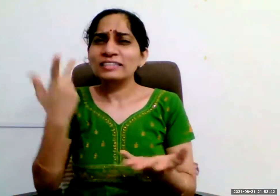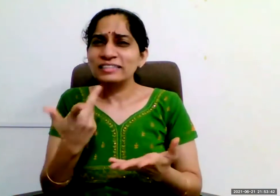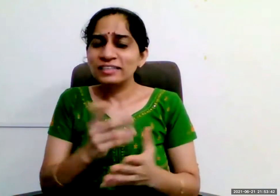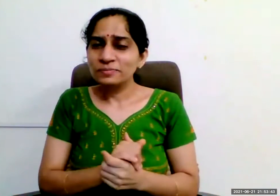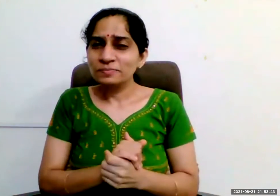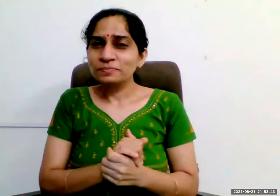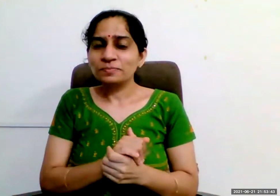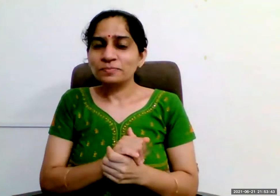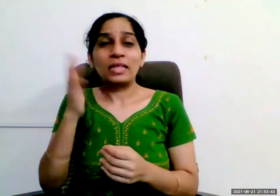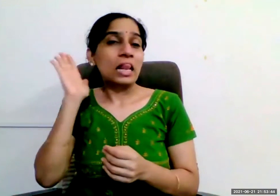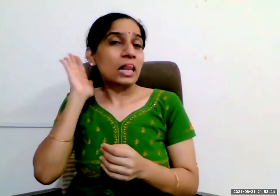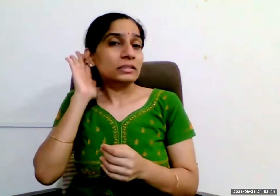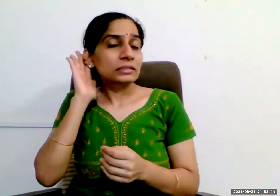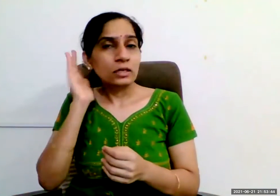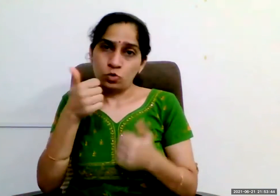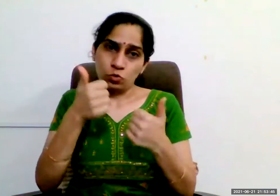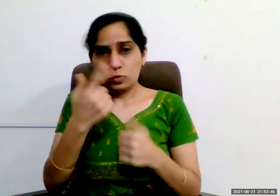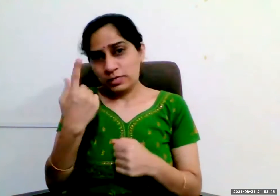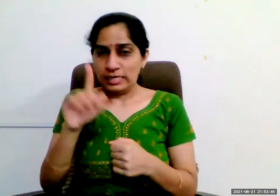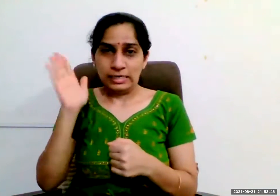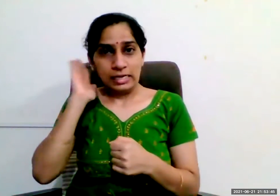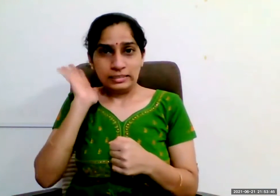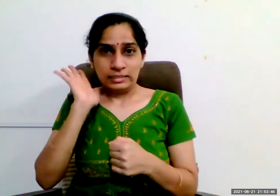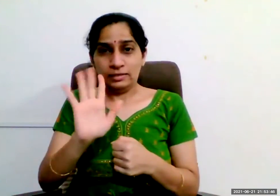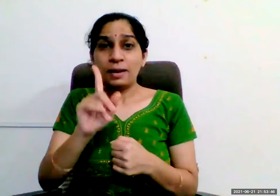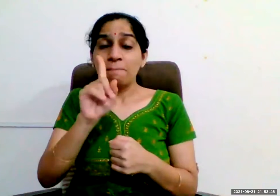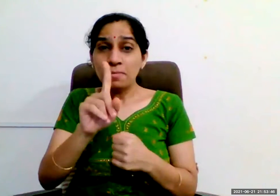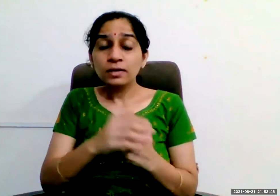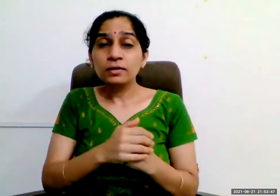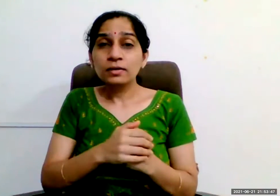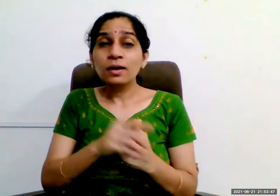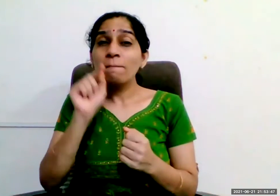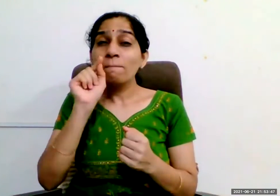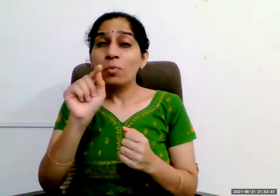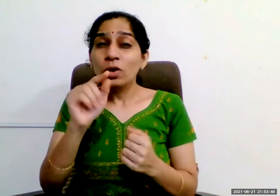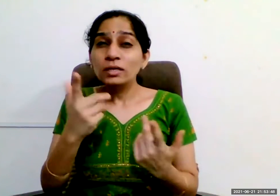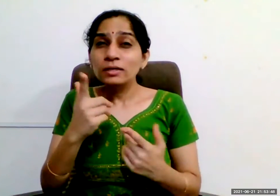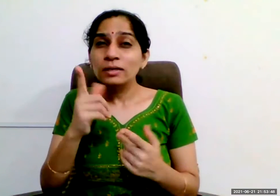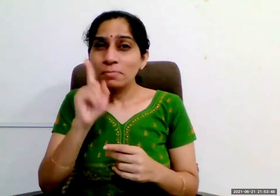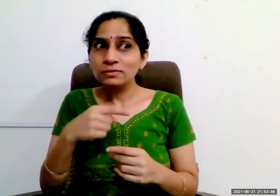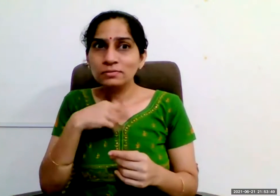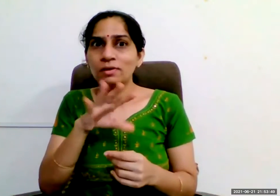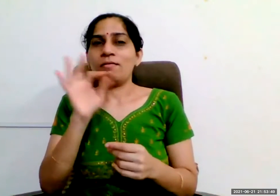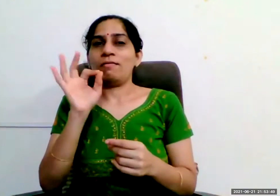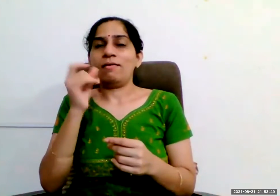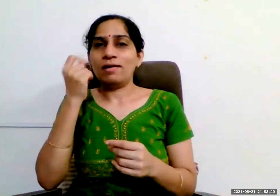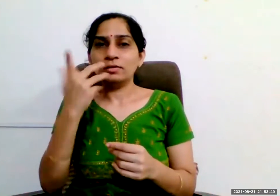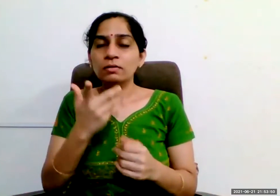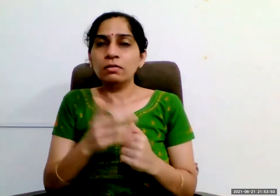is that Parikshit Maharaj understood that yes, what is important.